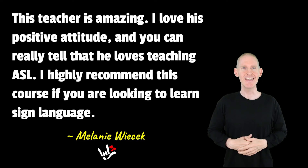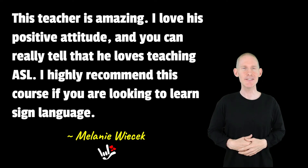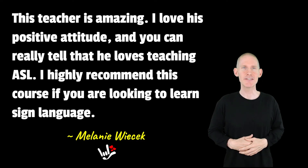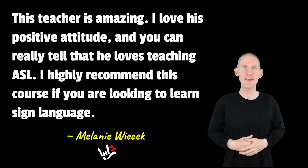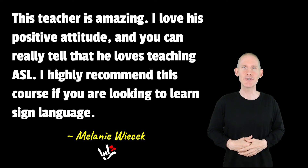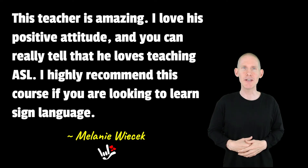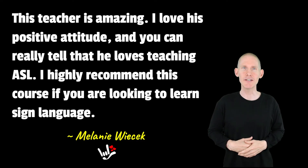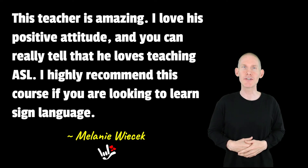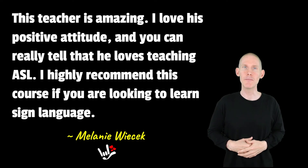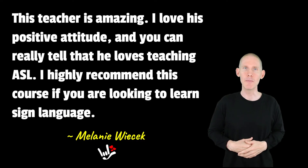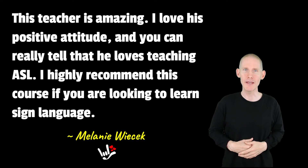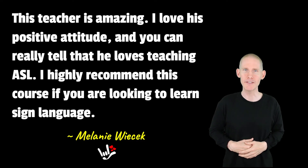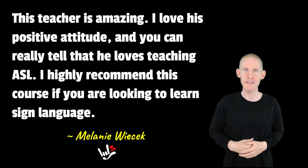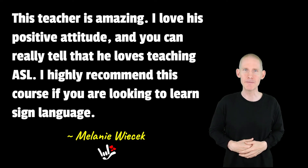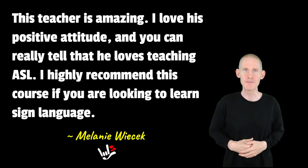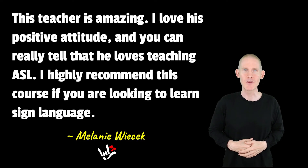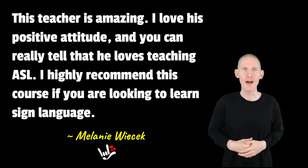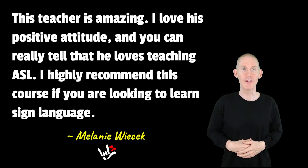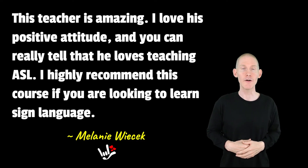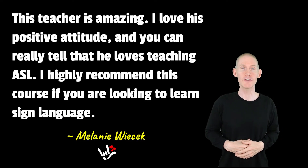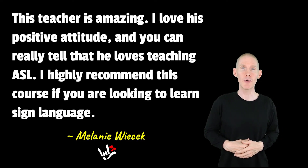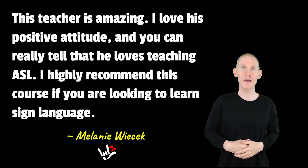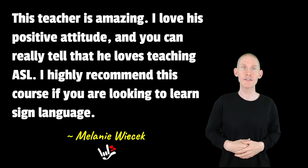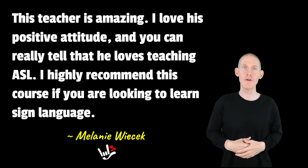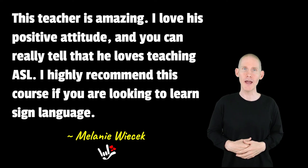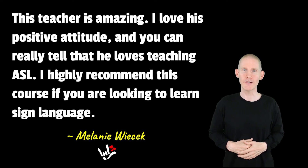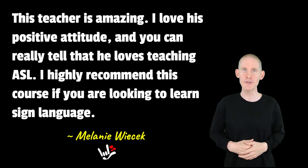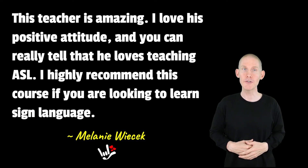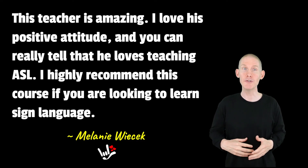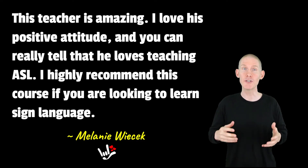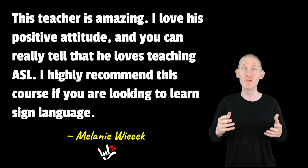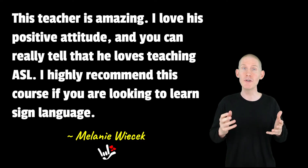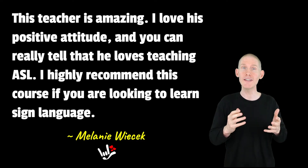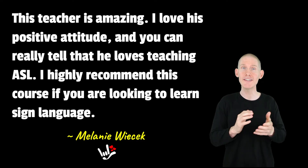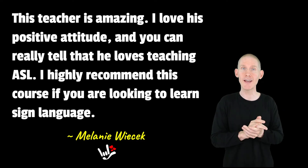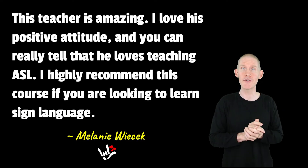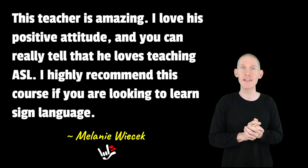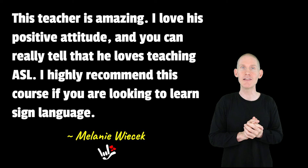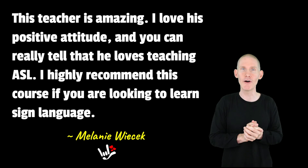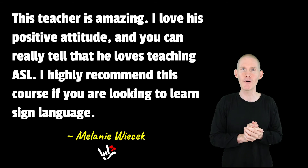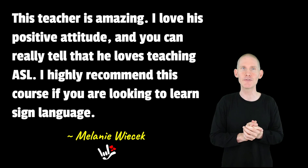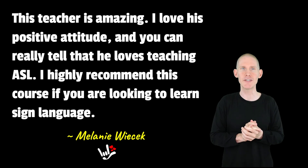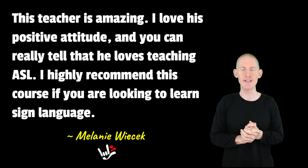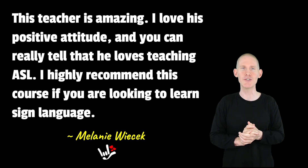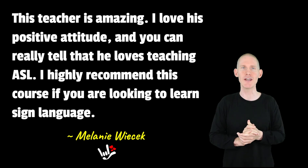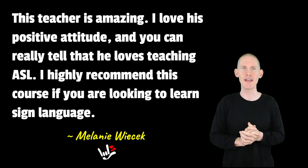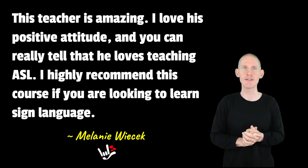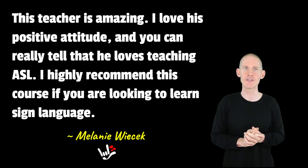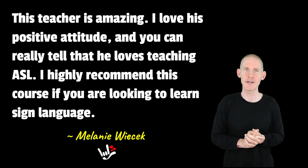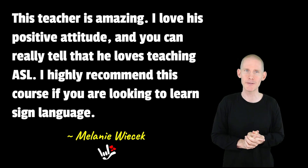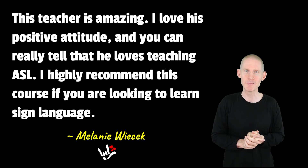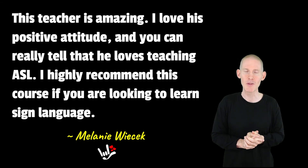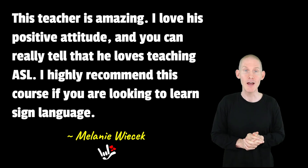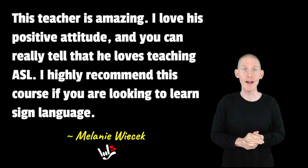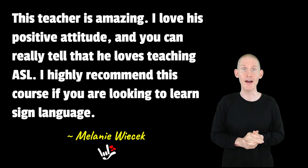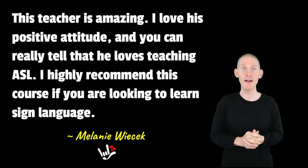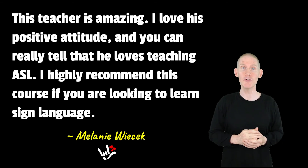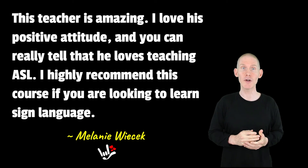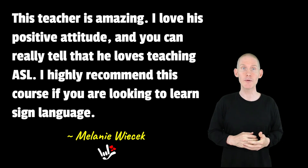This teacher is amazing. I love his positive attitude, and you can really tell that he loves teaching ASL. I highly recommend